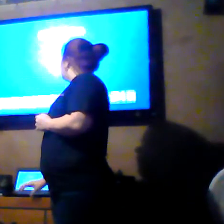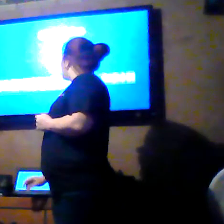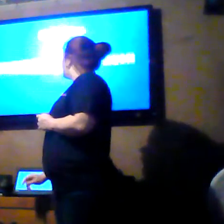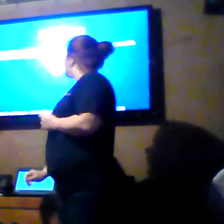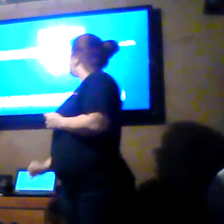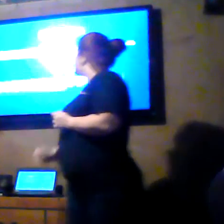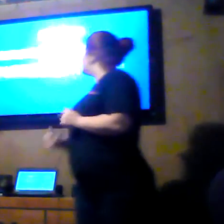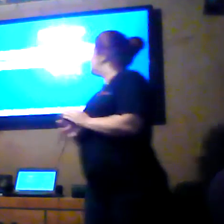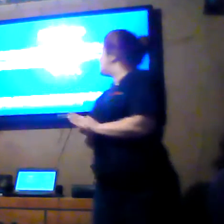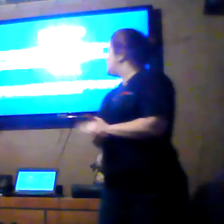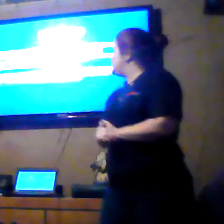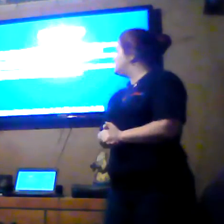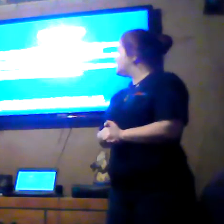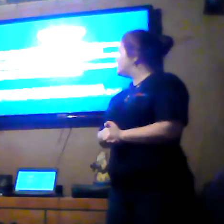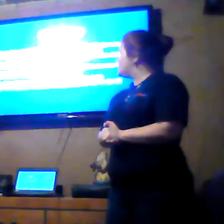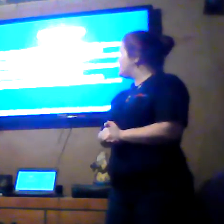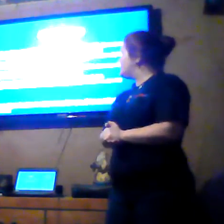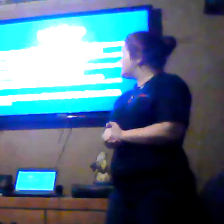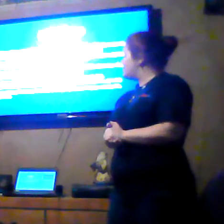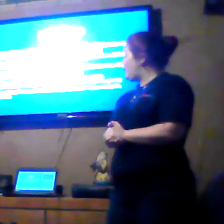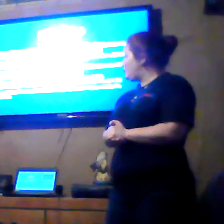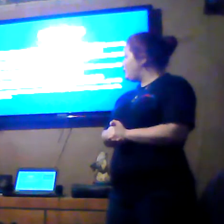are the references that I used for this PowerPoint.